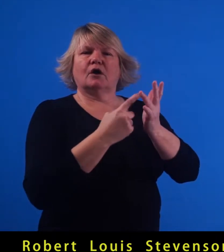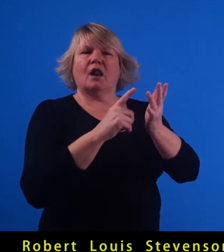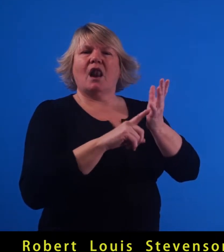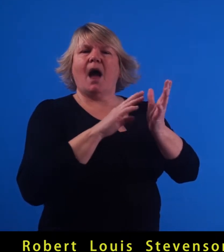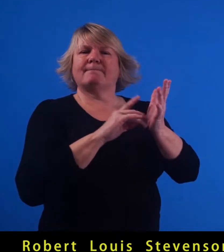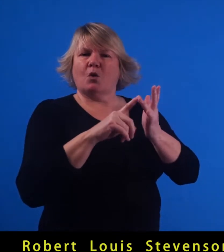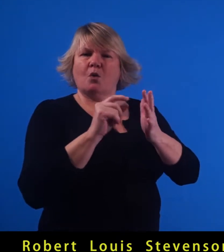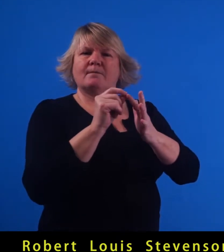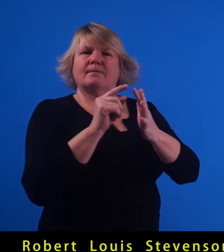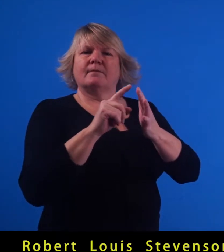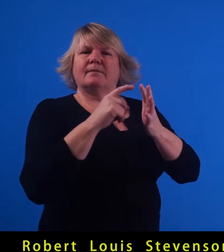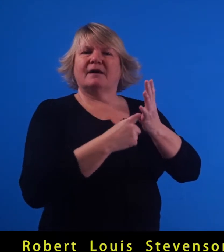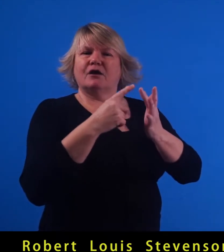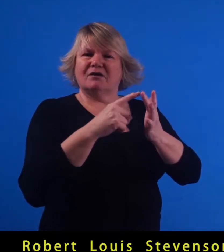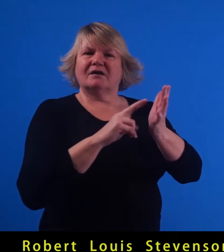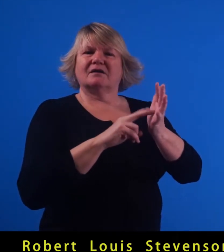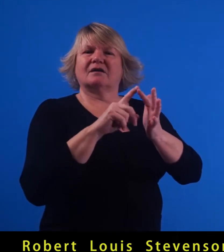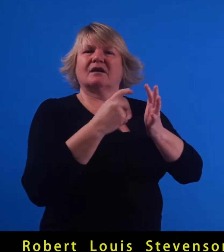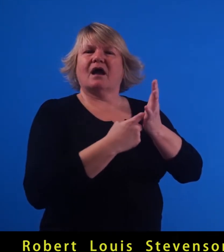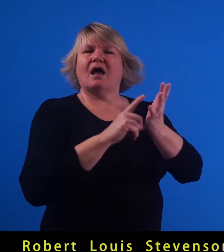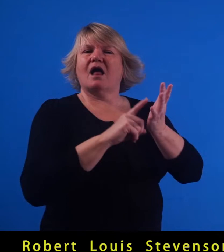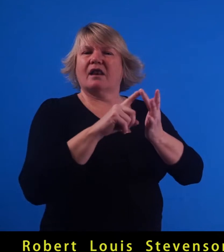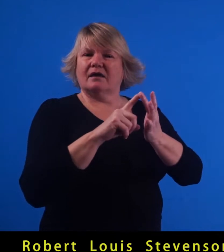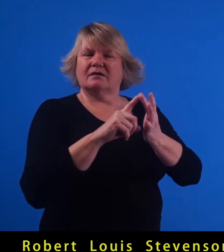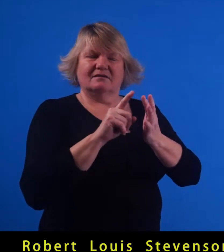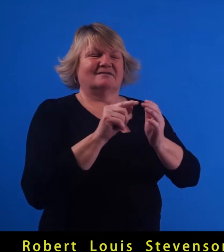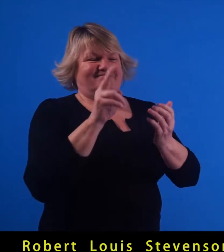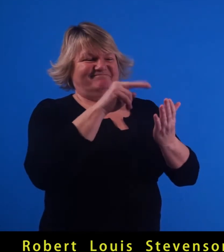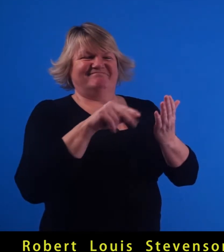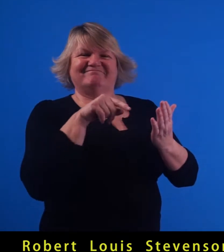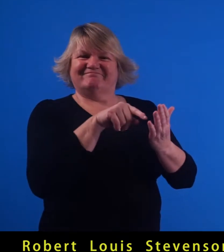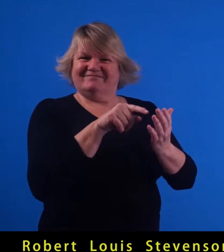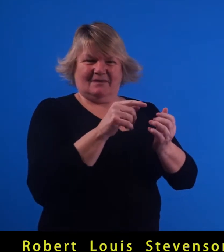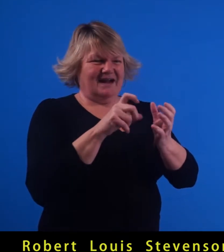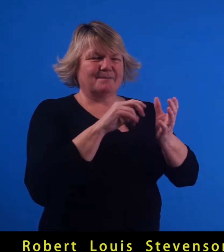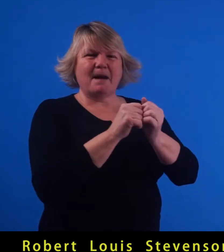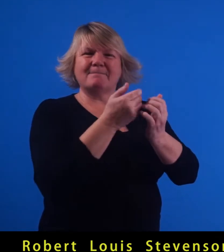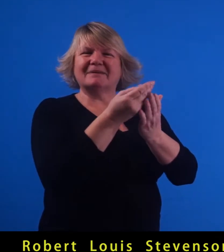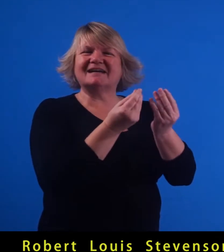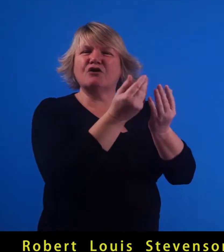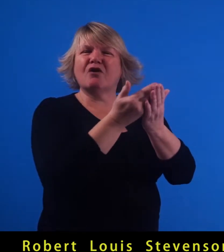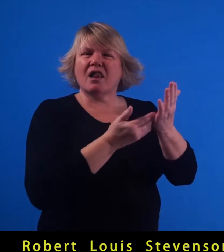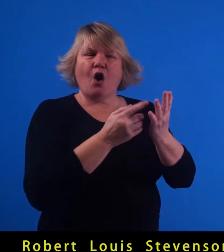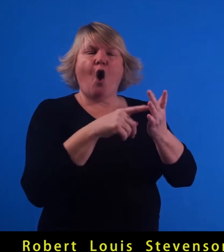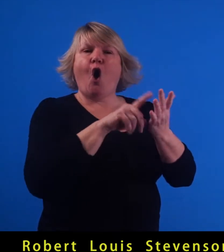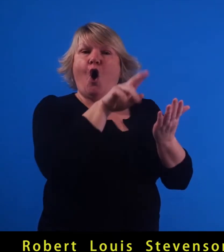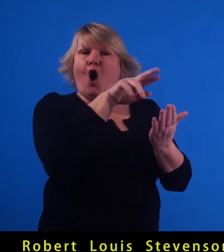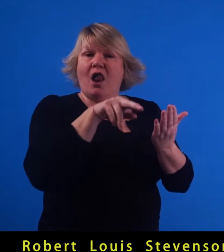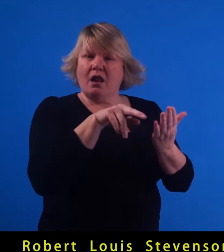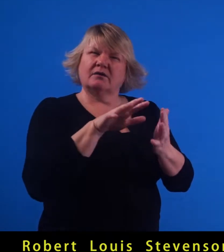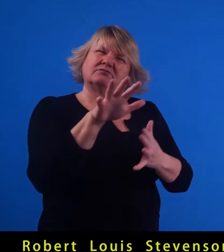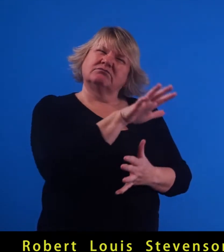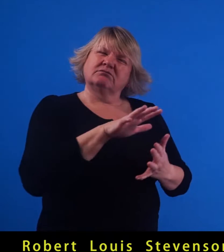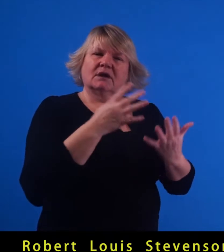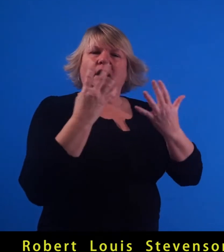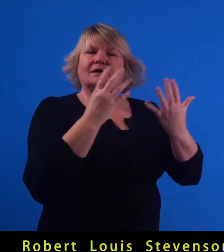Count Girolamo Pieri Nelli, oil on canvas, circa